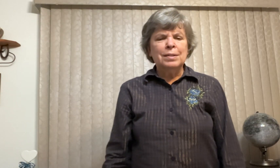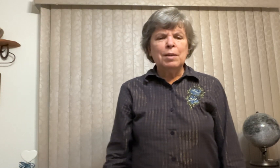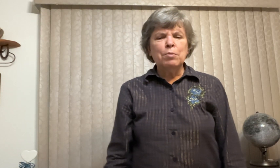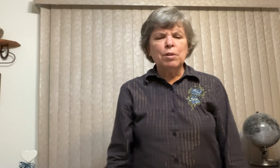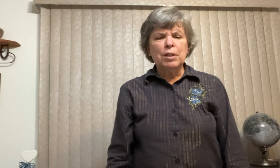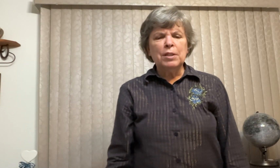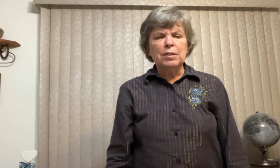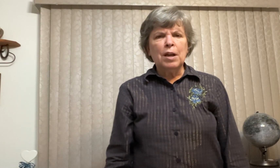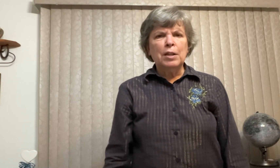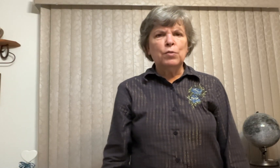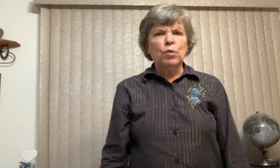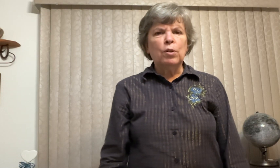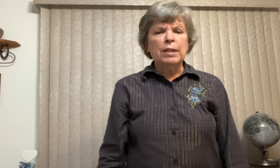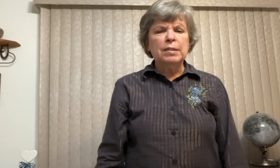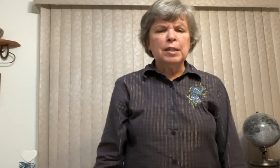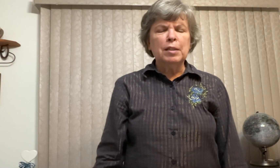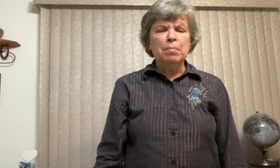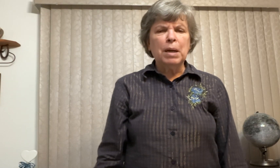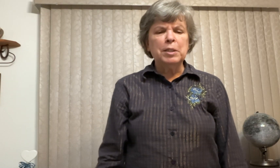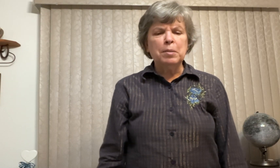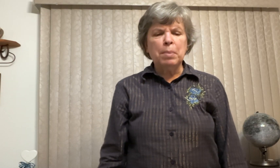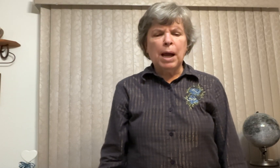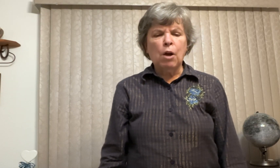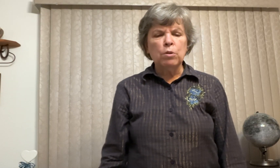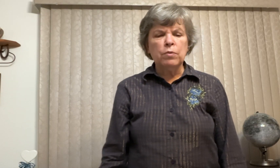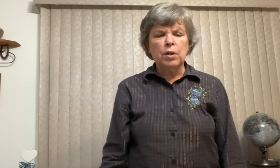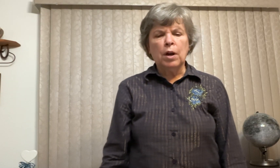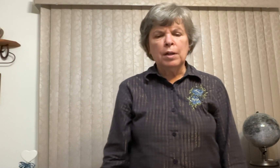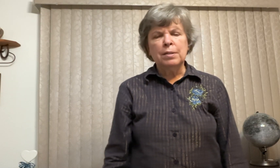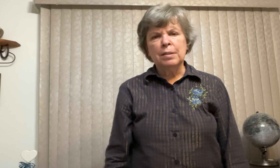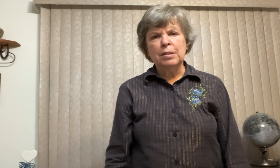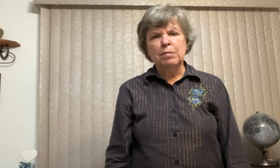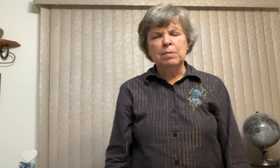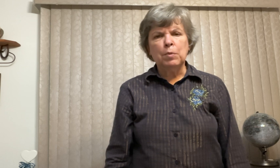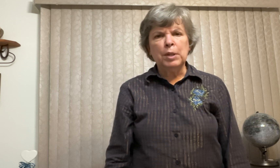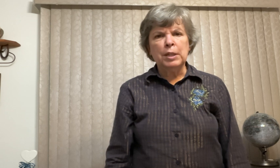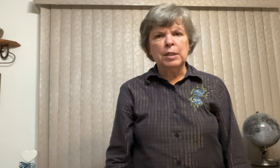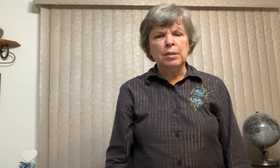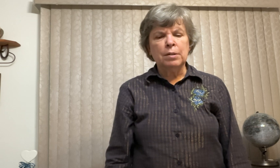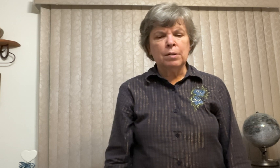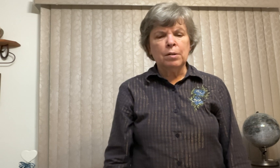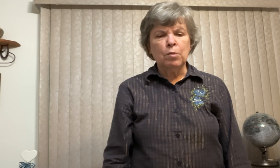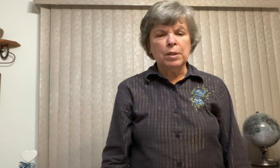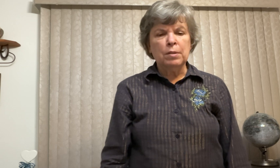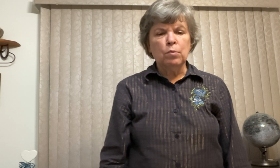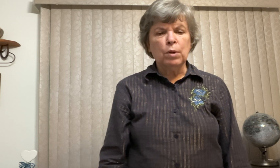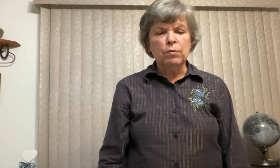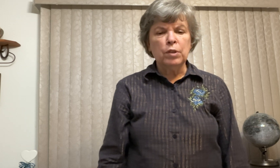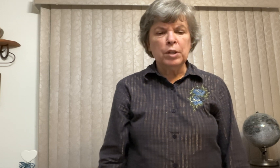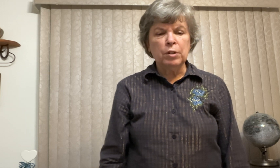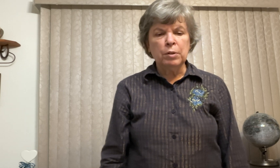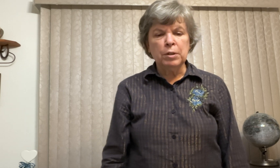Today we're learning the signs for I Sing the Mighty Power of God, and hopefully we can get it all within one video here.